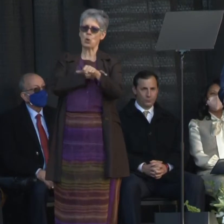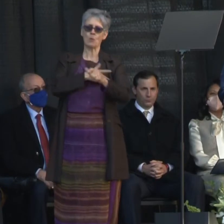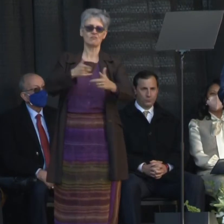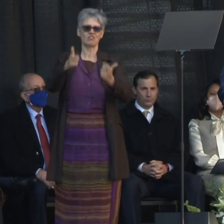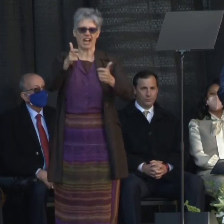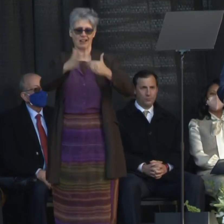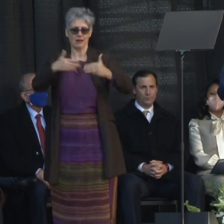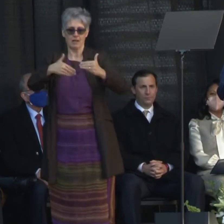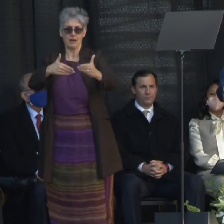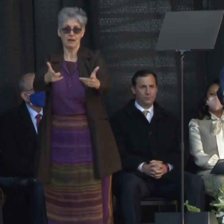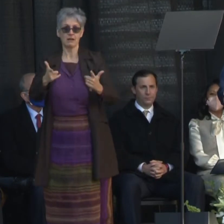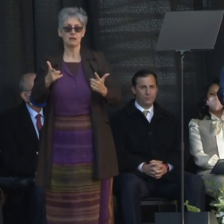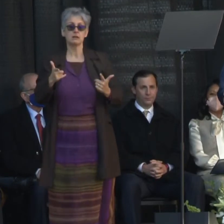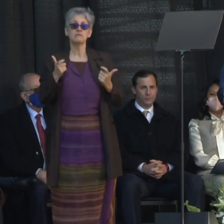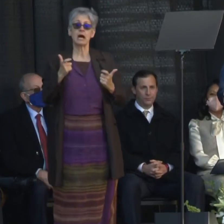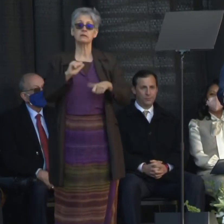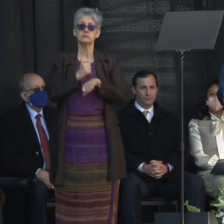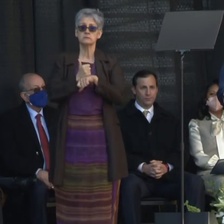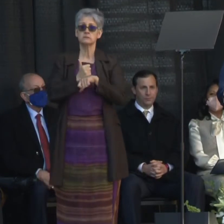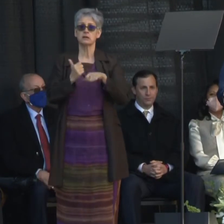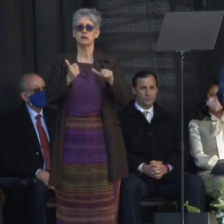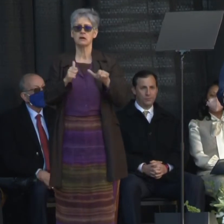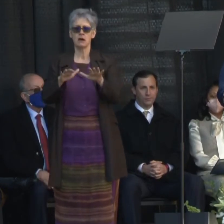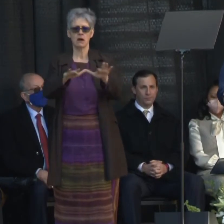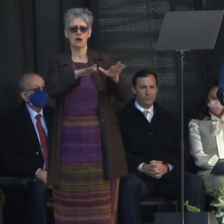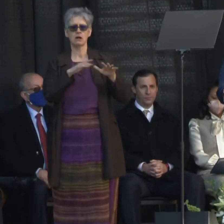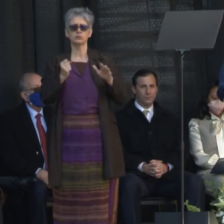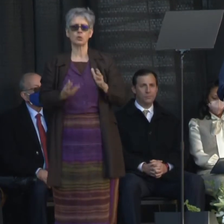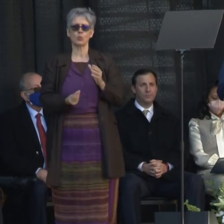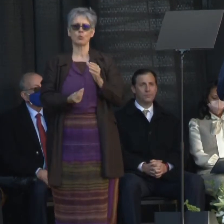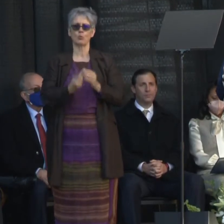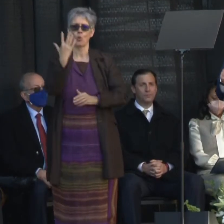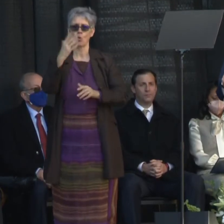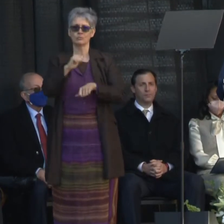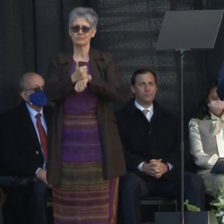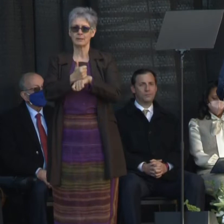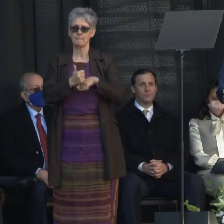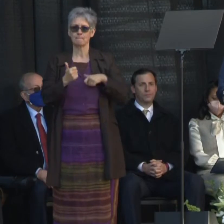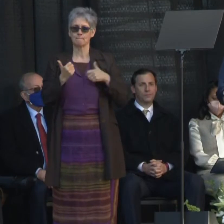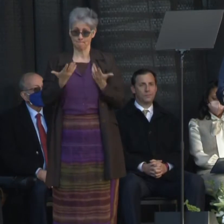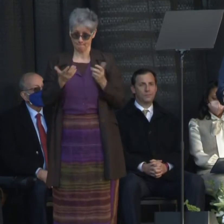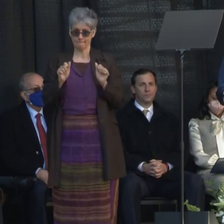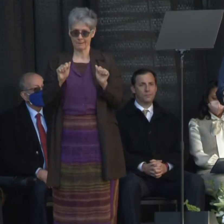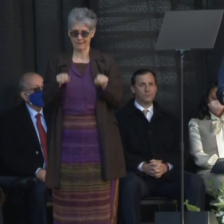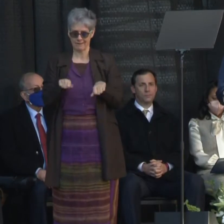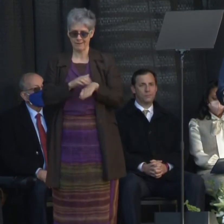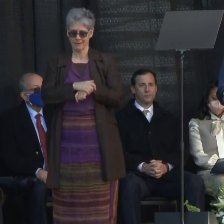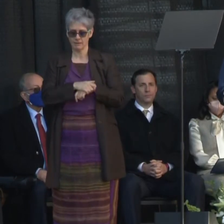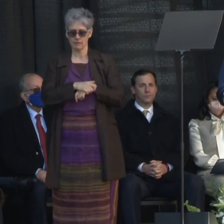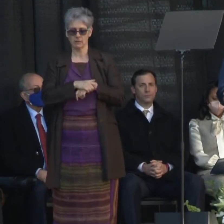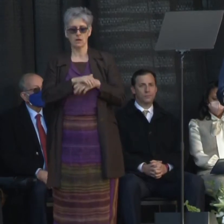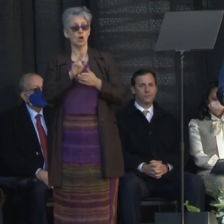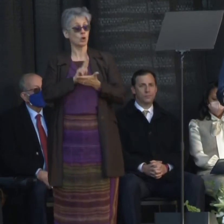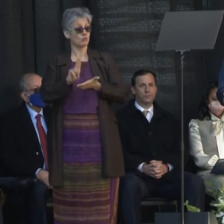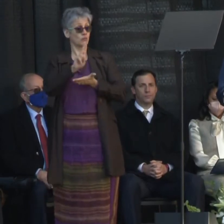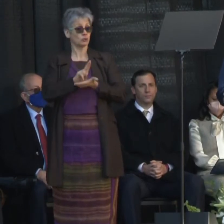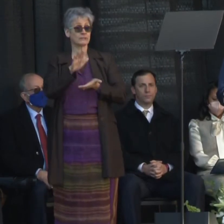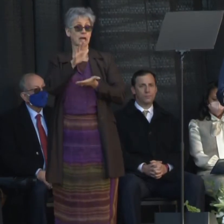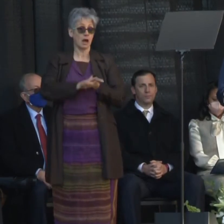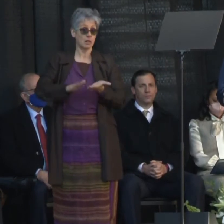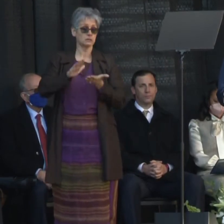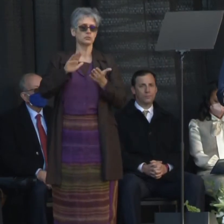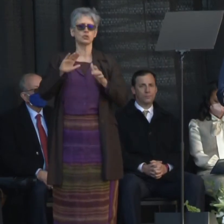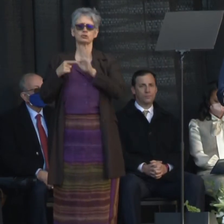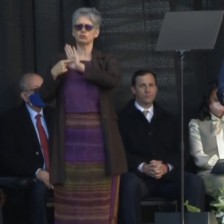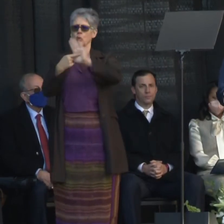citizens. We will work with our great universities and colleges to showcase the talent in our city. Let's make Columbia a place